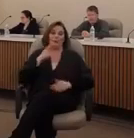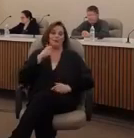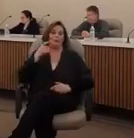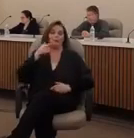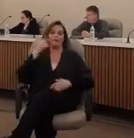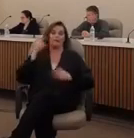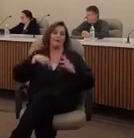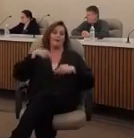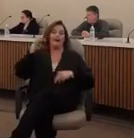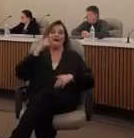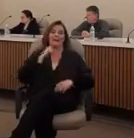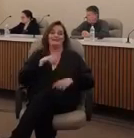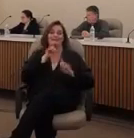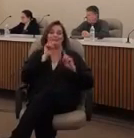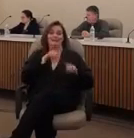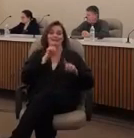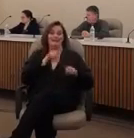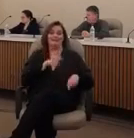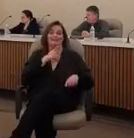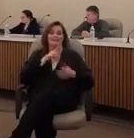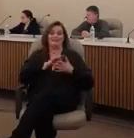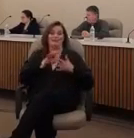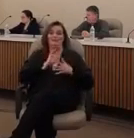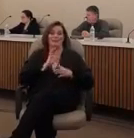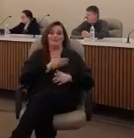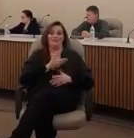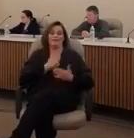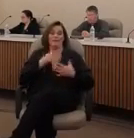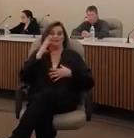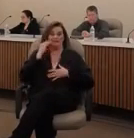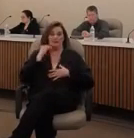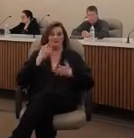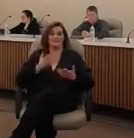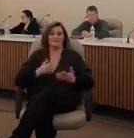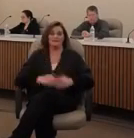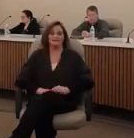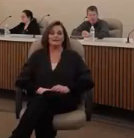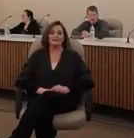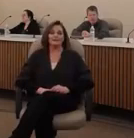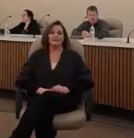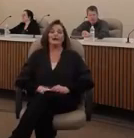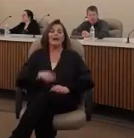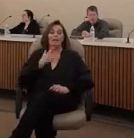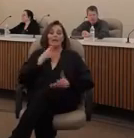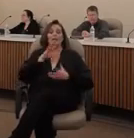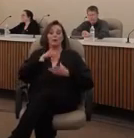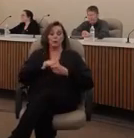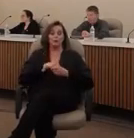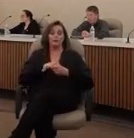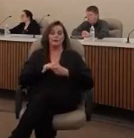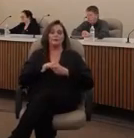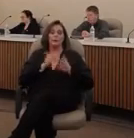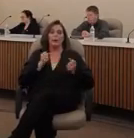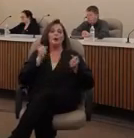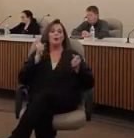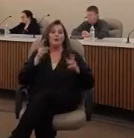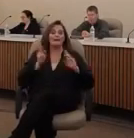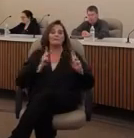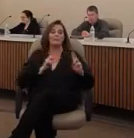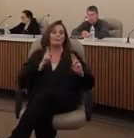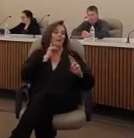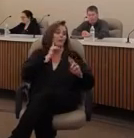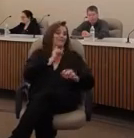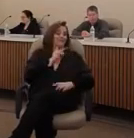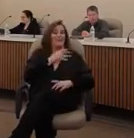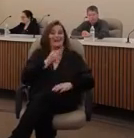highest attendance counts we've ever had. And that included a number of people who are deaf or hard of